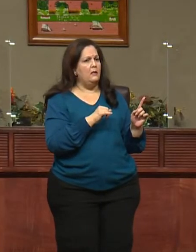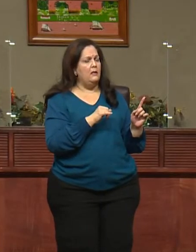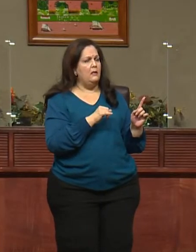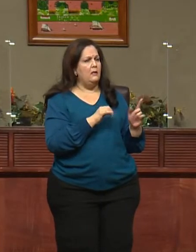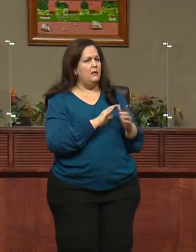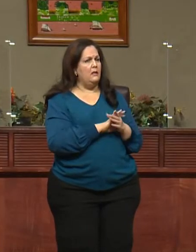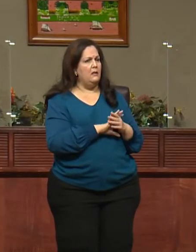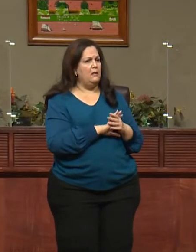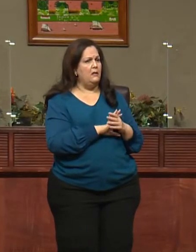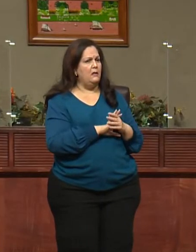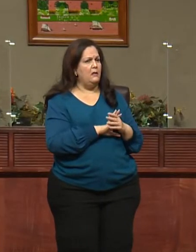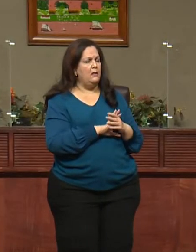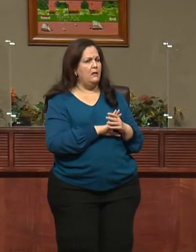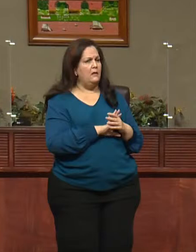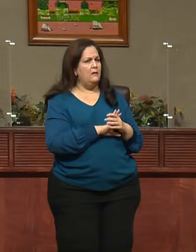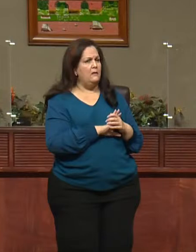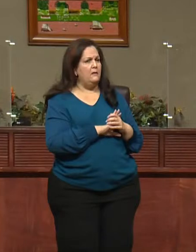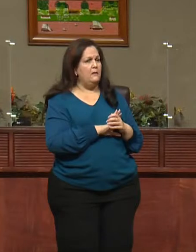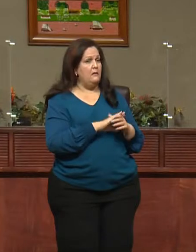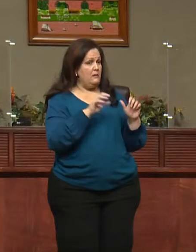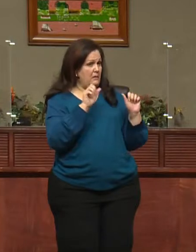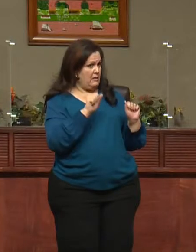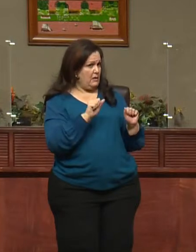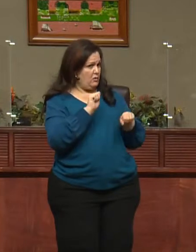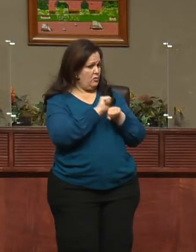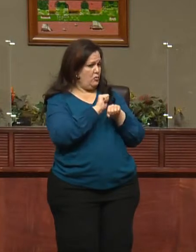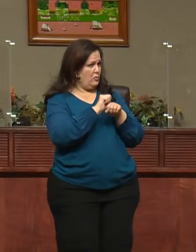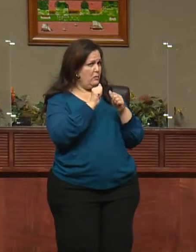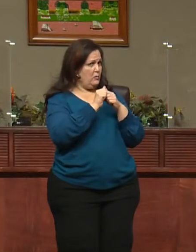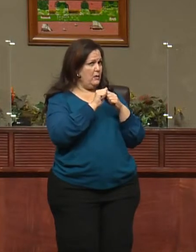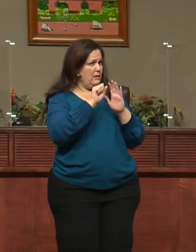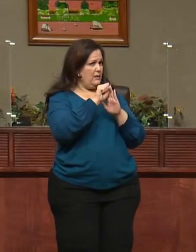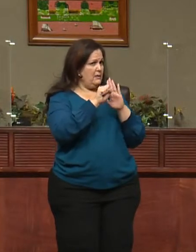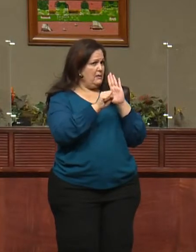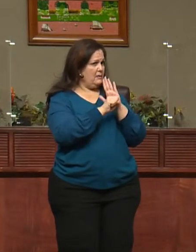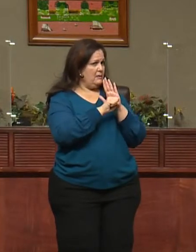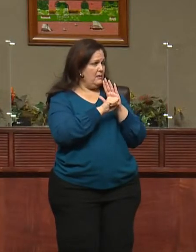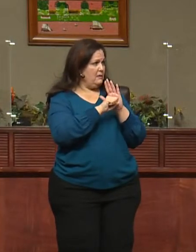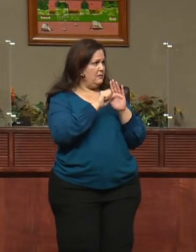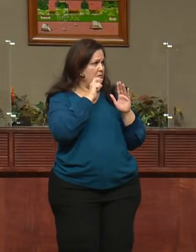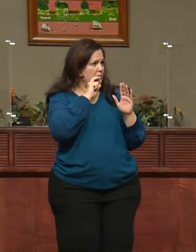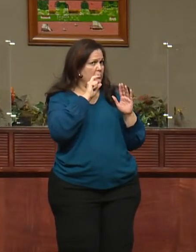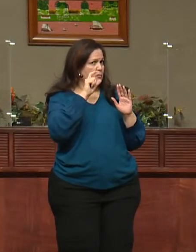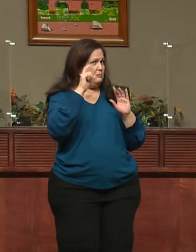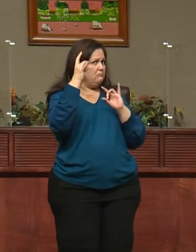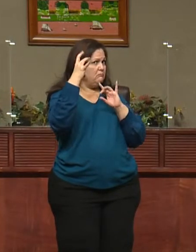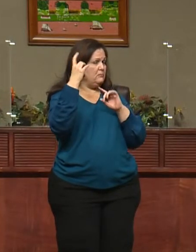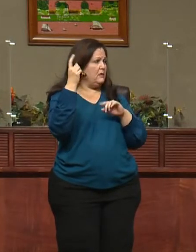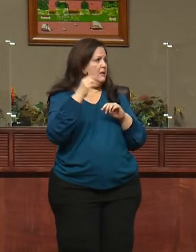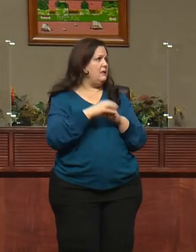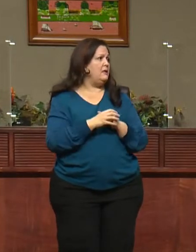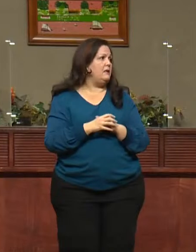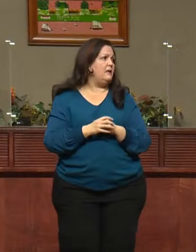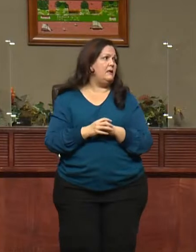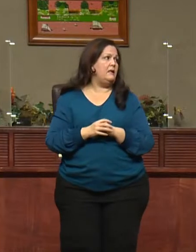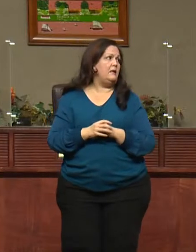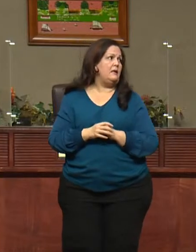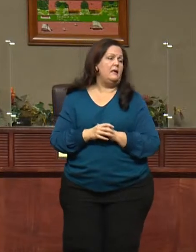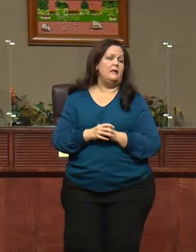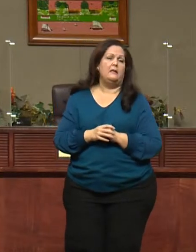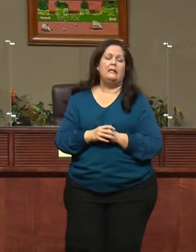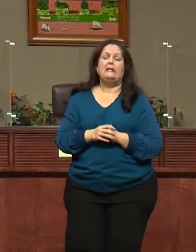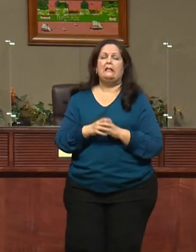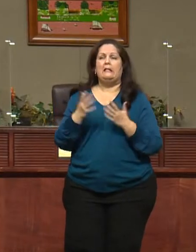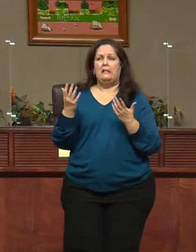chance to have input with the state that would you like? I will tell you that it has gotten